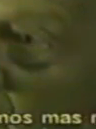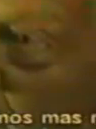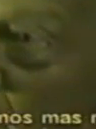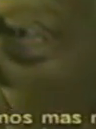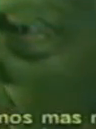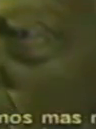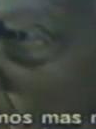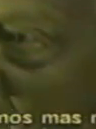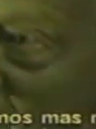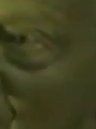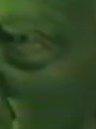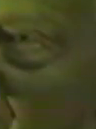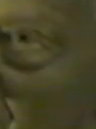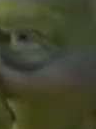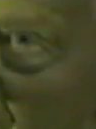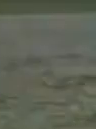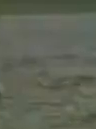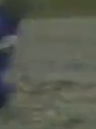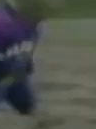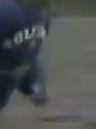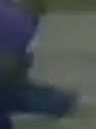didn't kiss each other in those days.